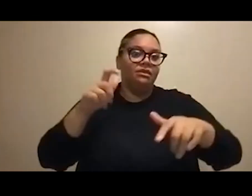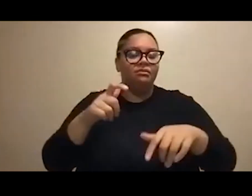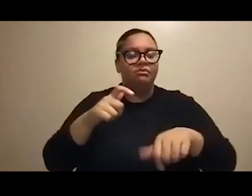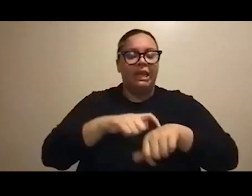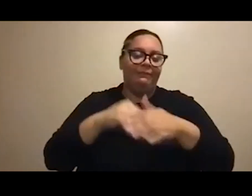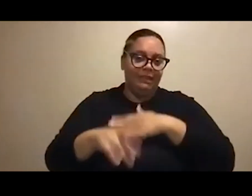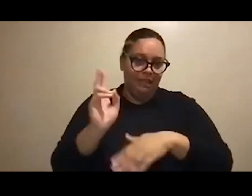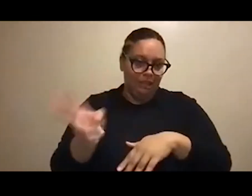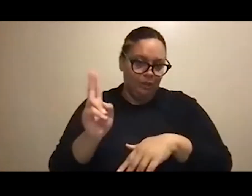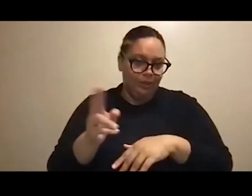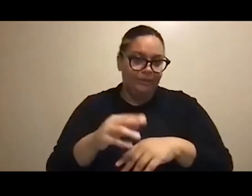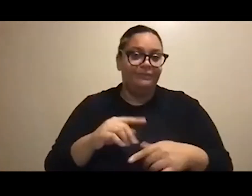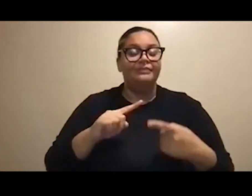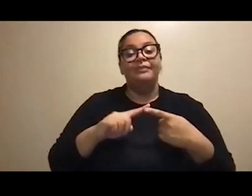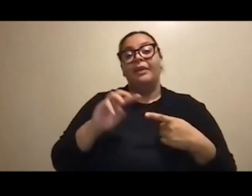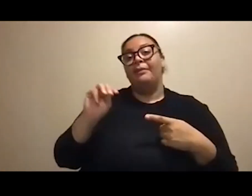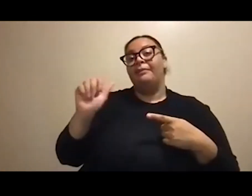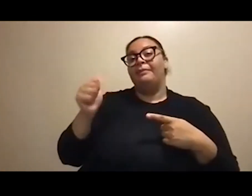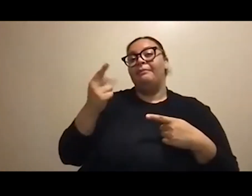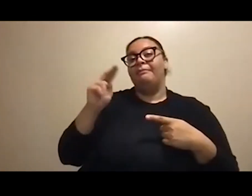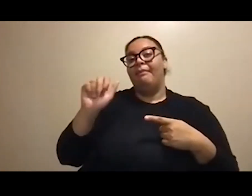the accession of the